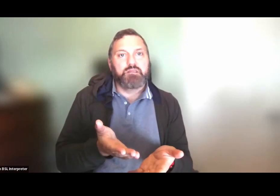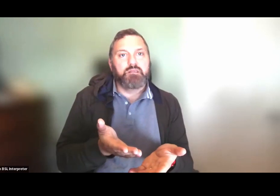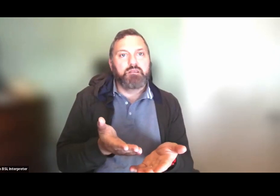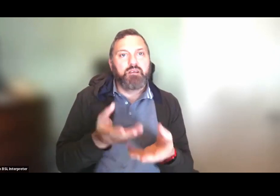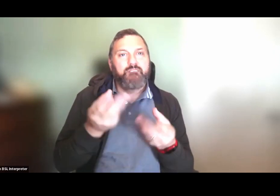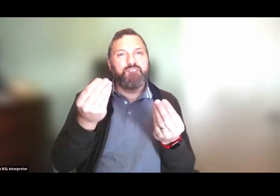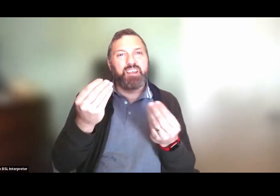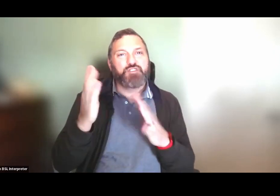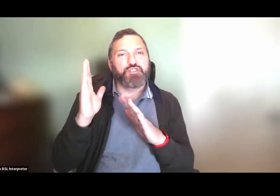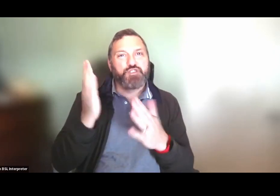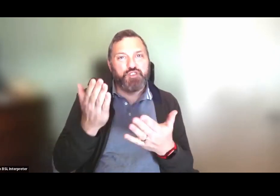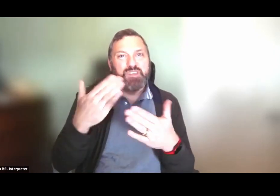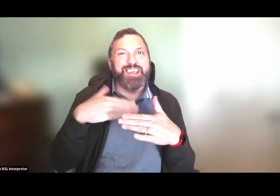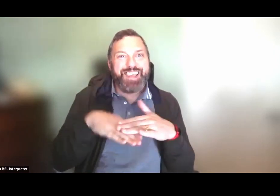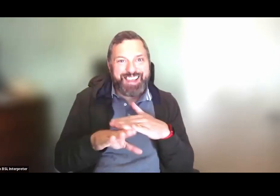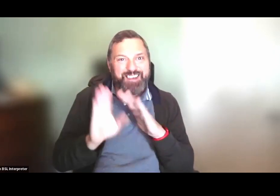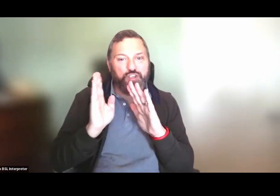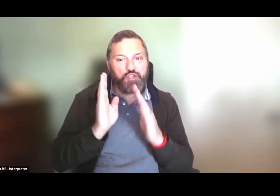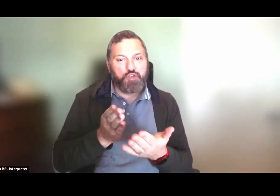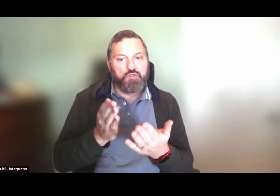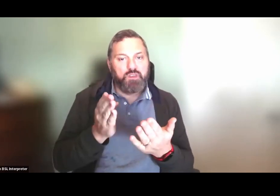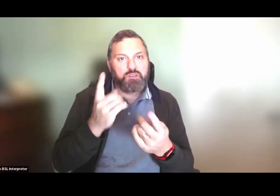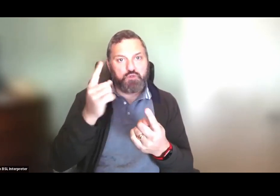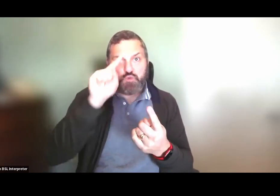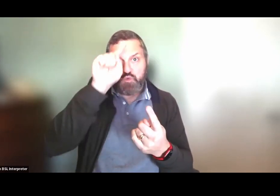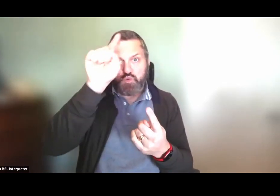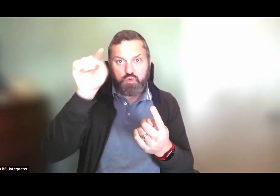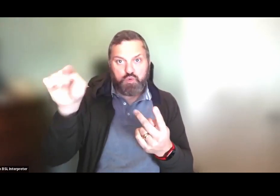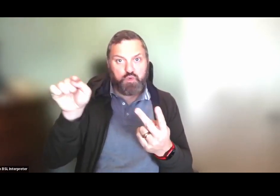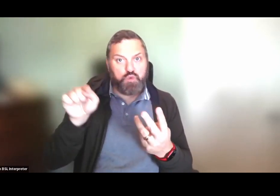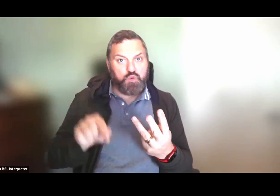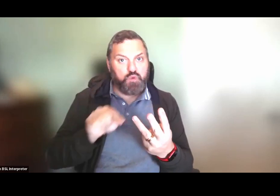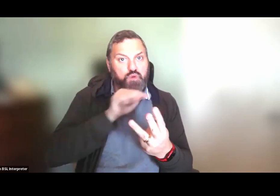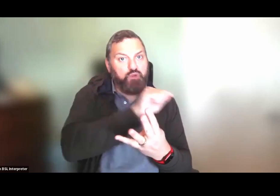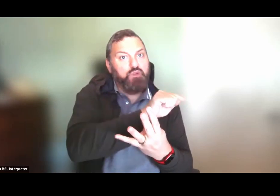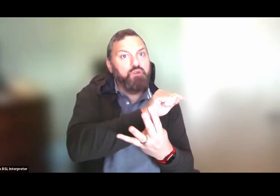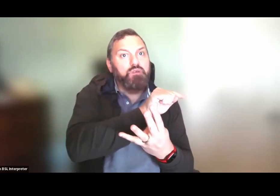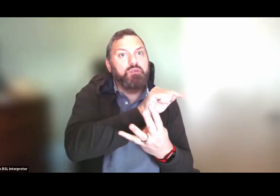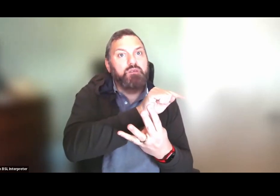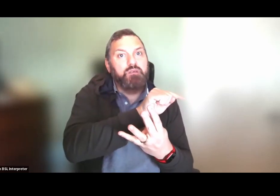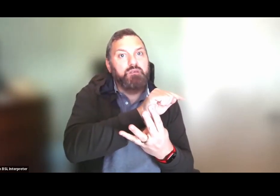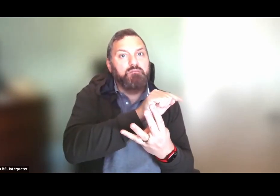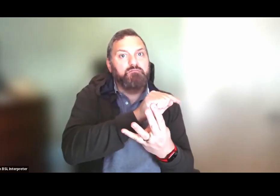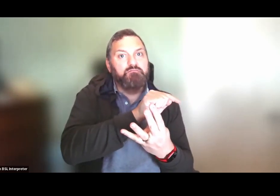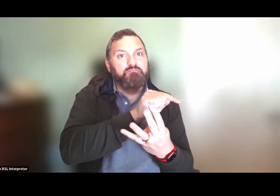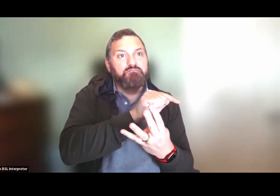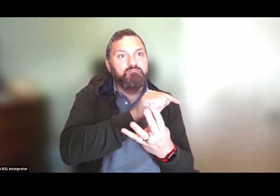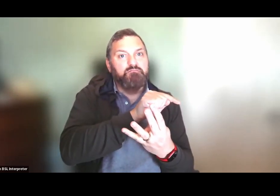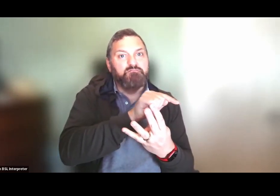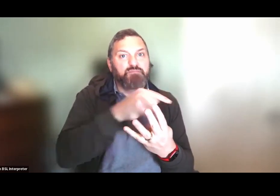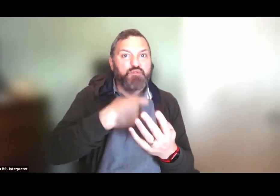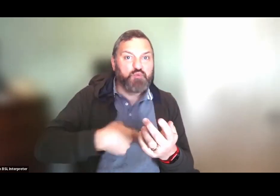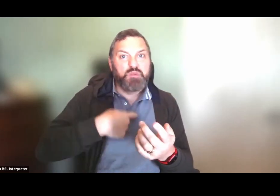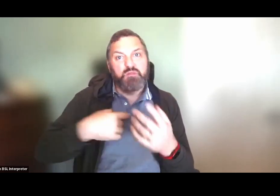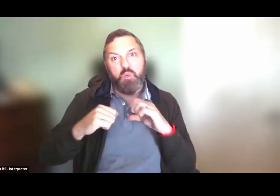services in service to the provisioning through these four means, in service to life, human